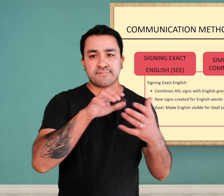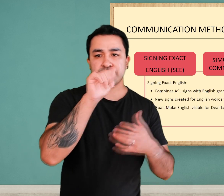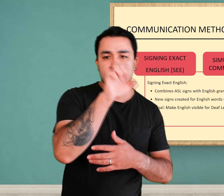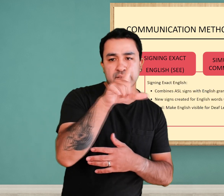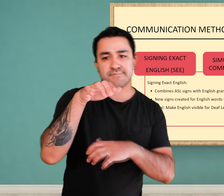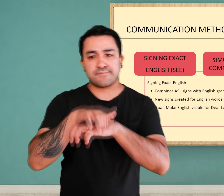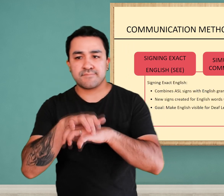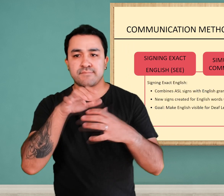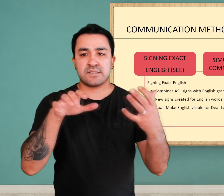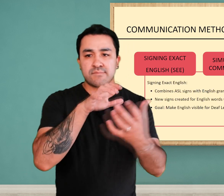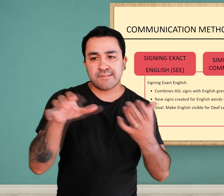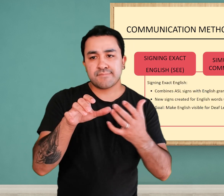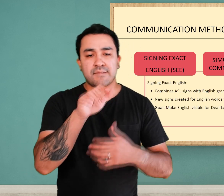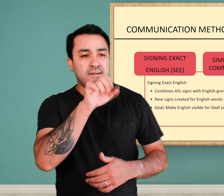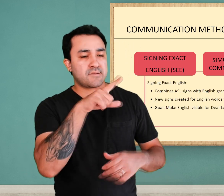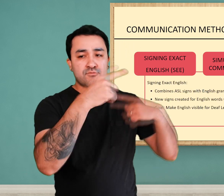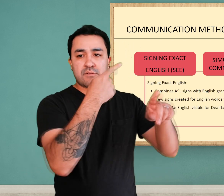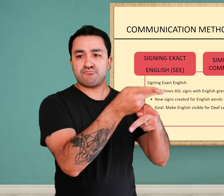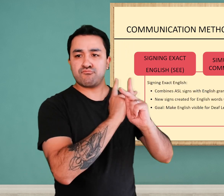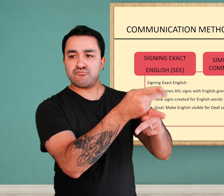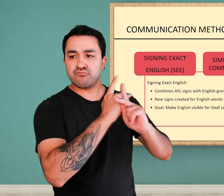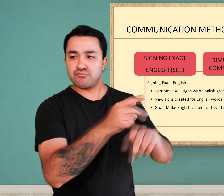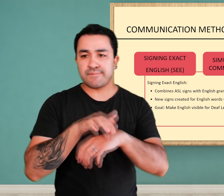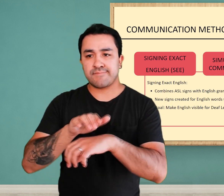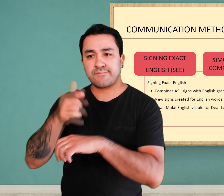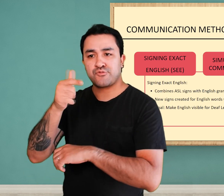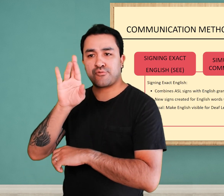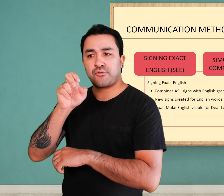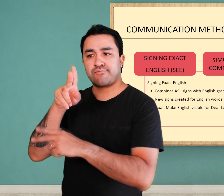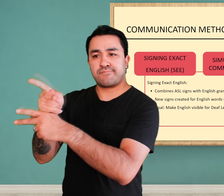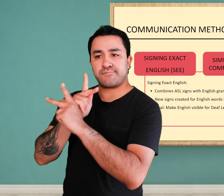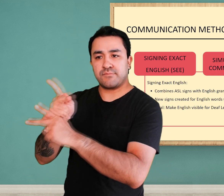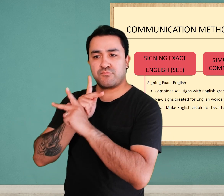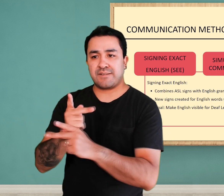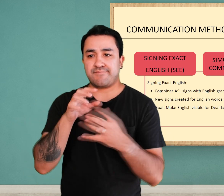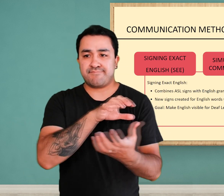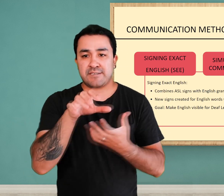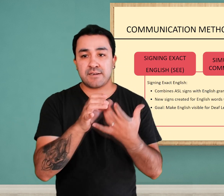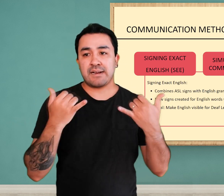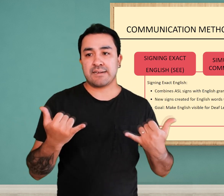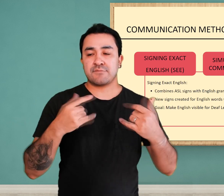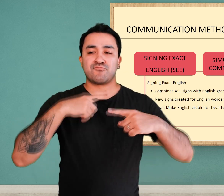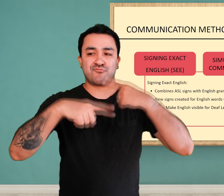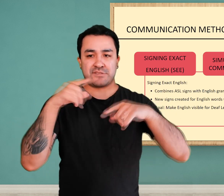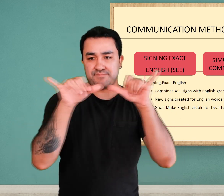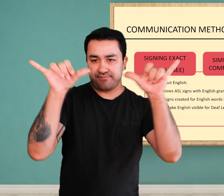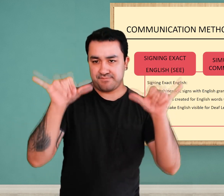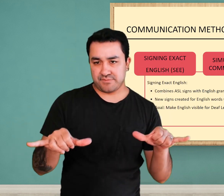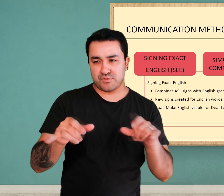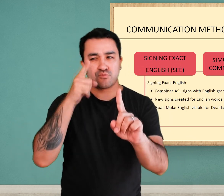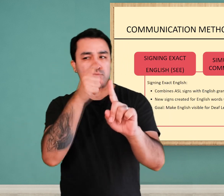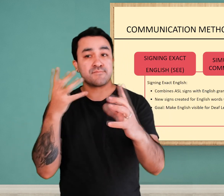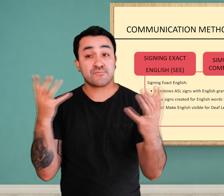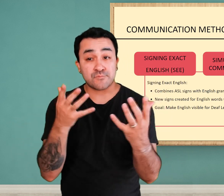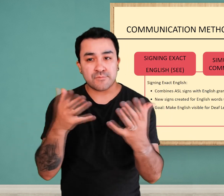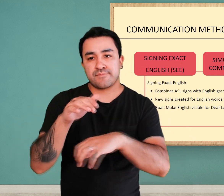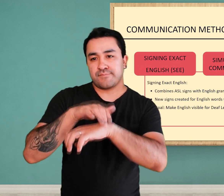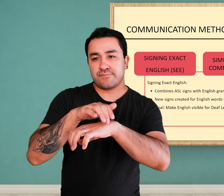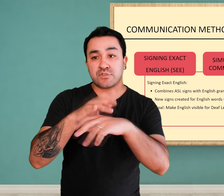Signing exact English, also known as C2 or C, as the name suggests, it combines American Sign Language